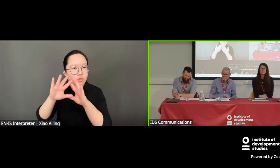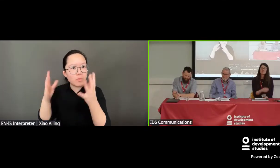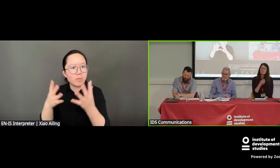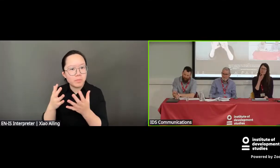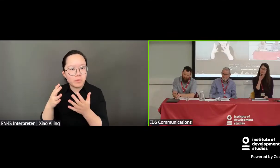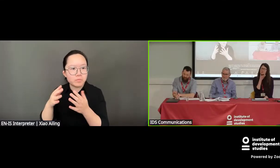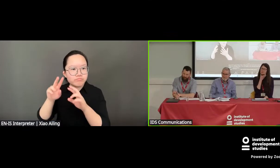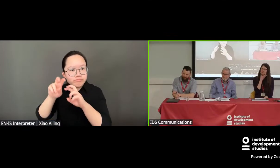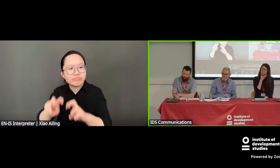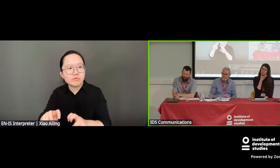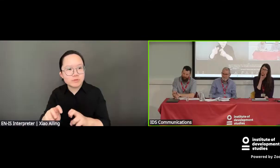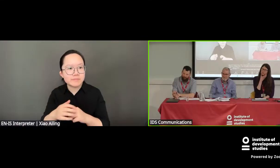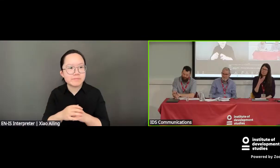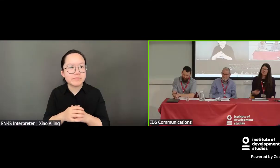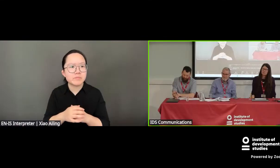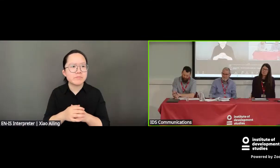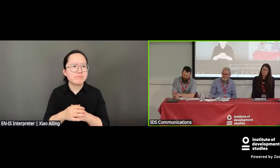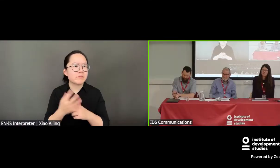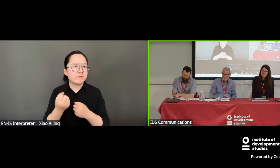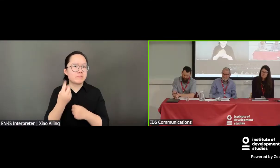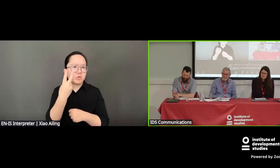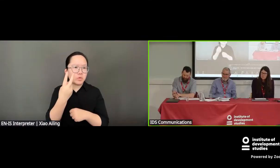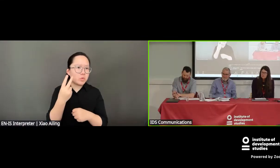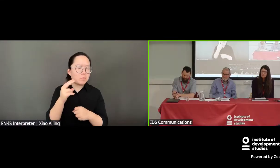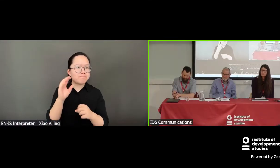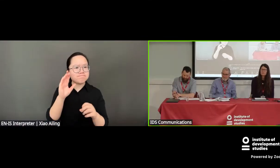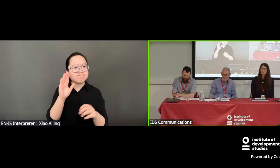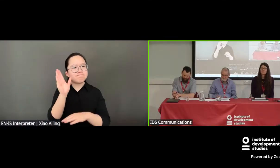fact that how do we ensure that